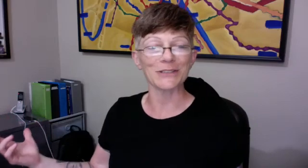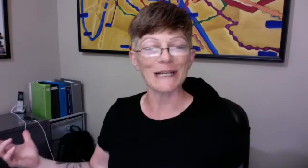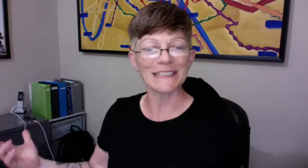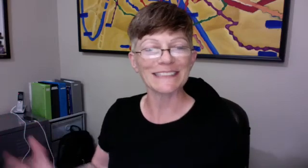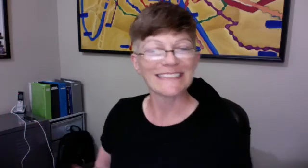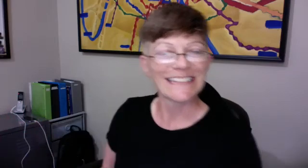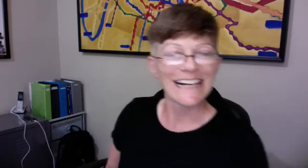tonight.